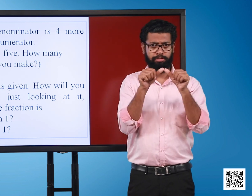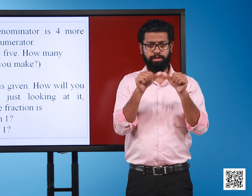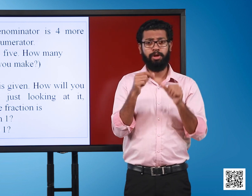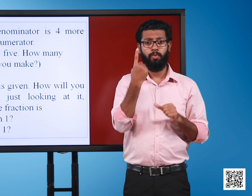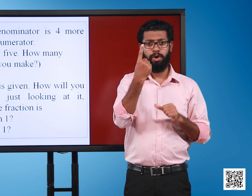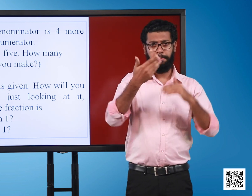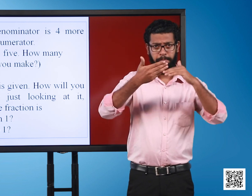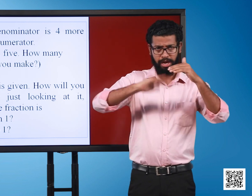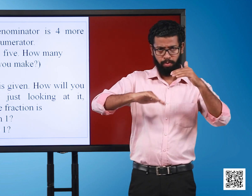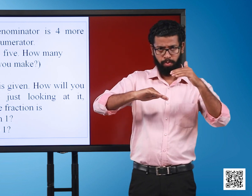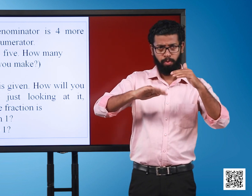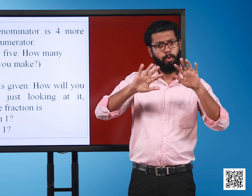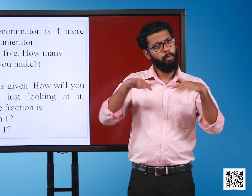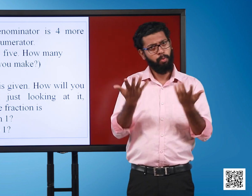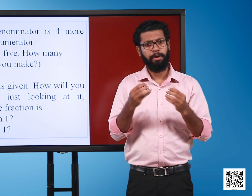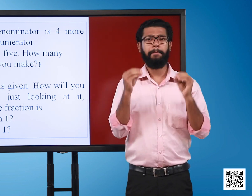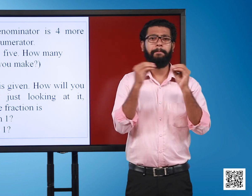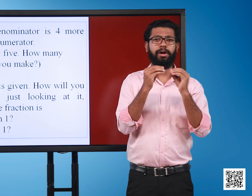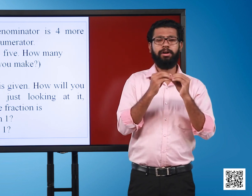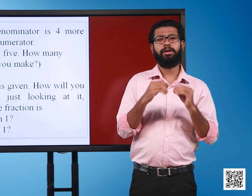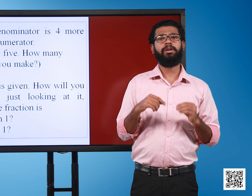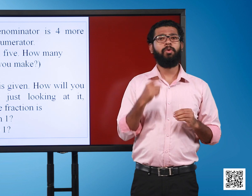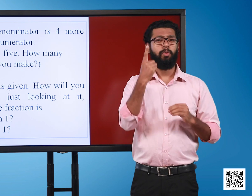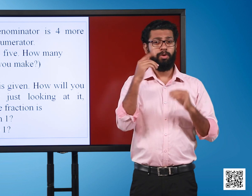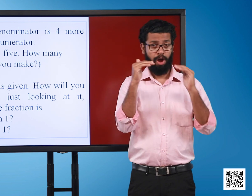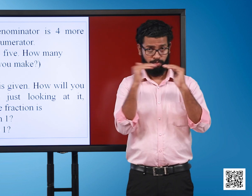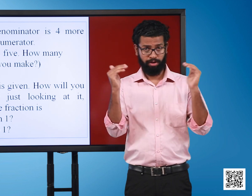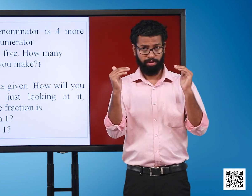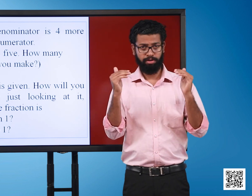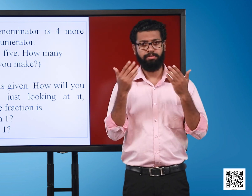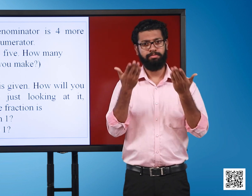is A, less than 1, B, equal to 1?